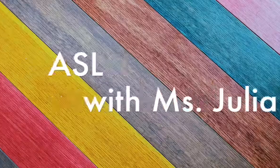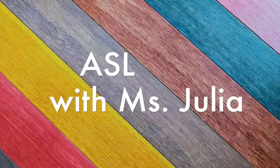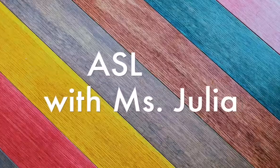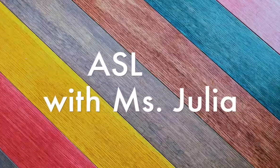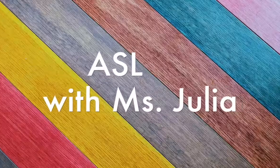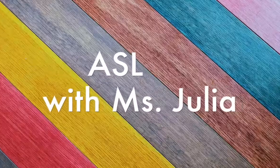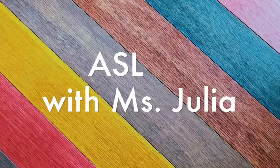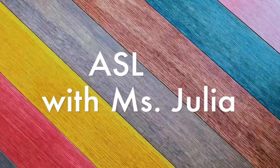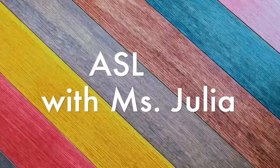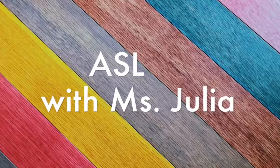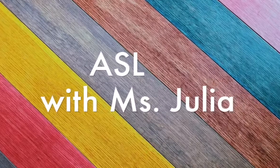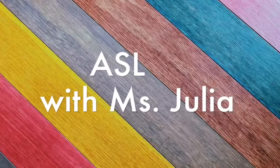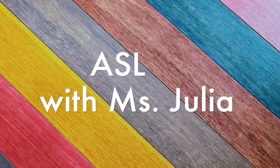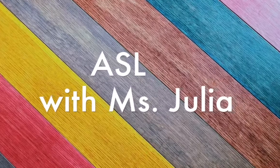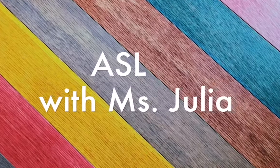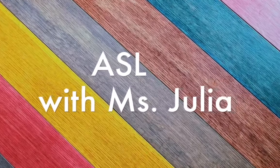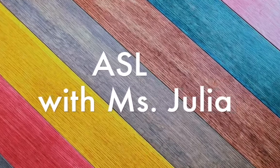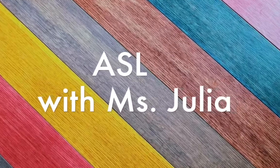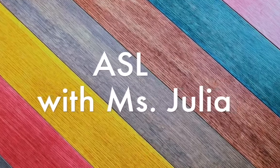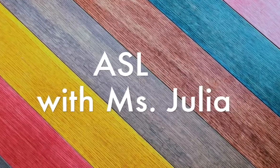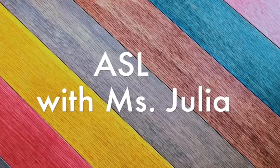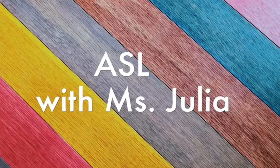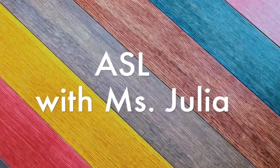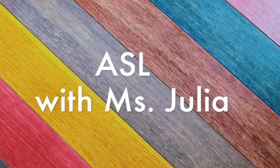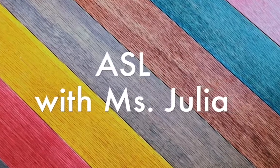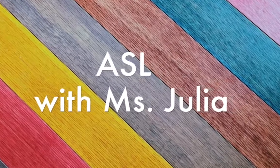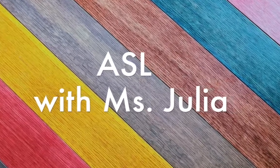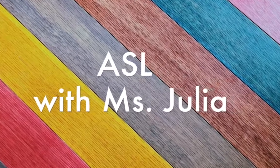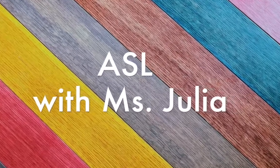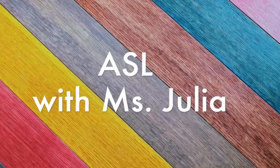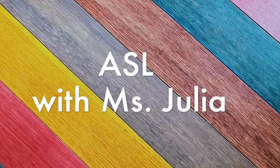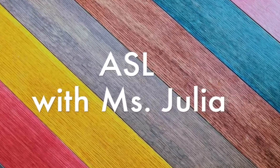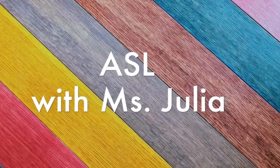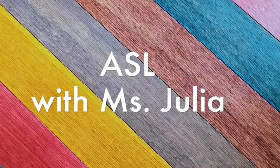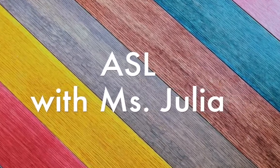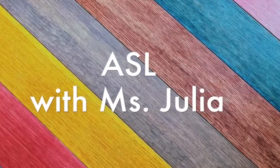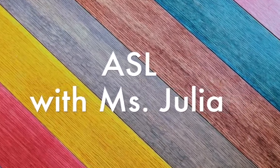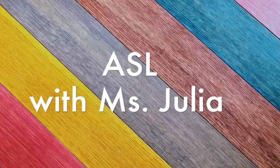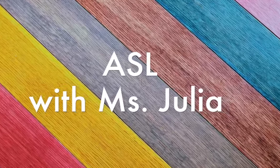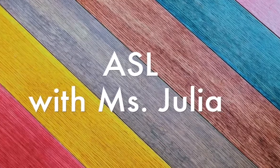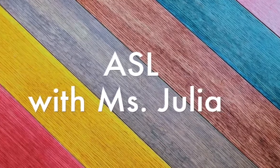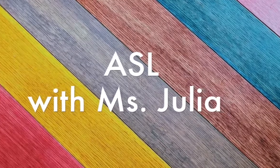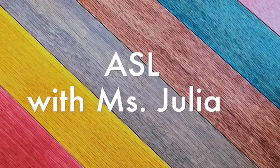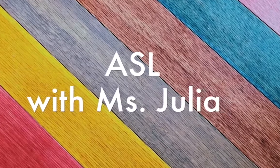And now it's time for ASL with Miss Julia.